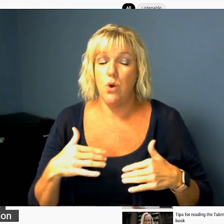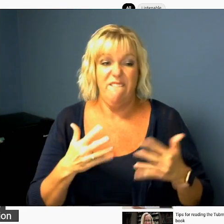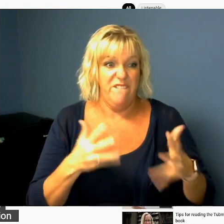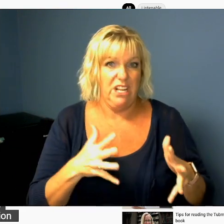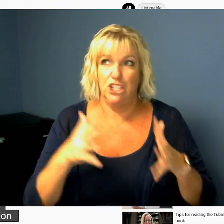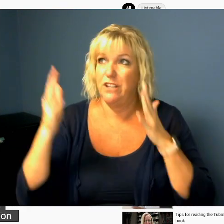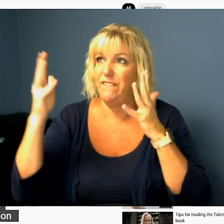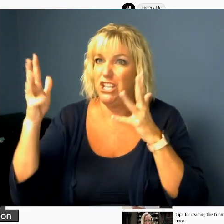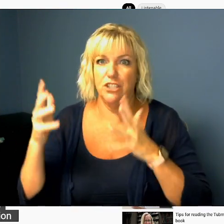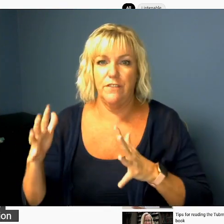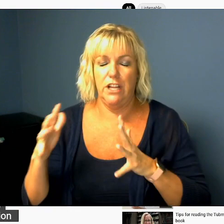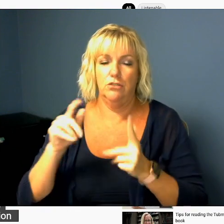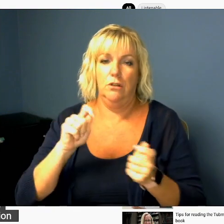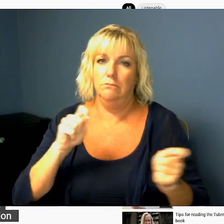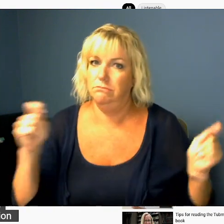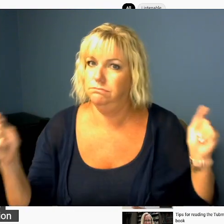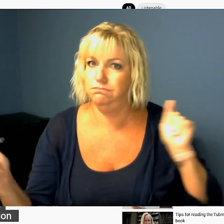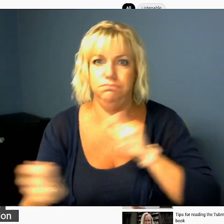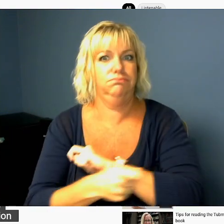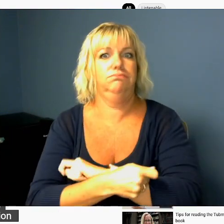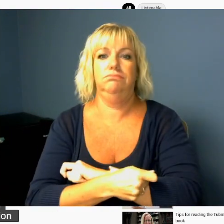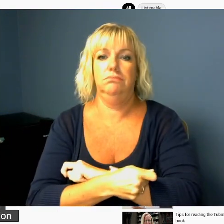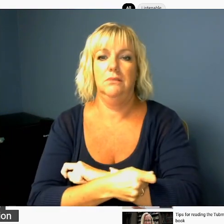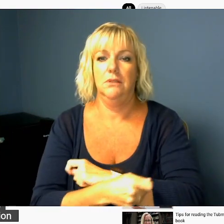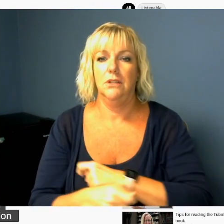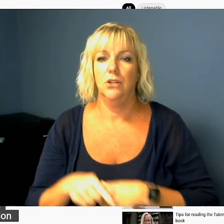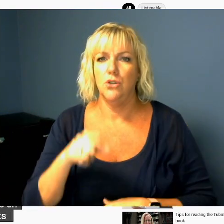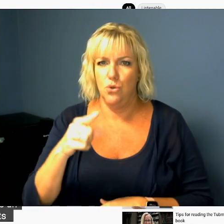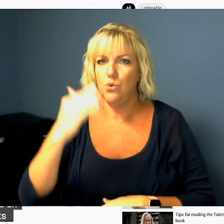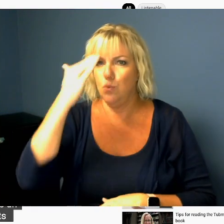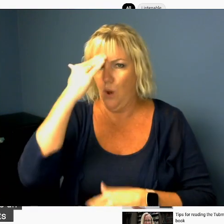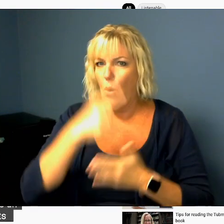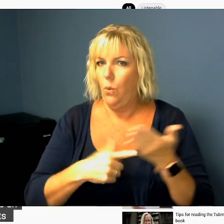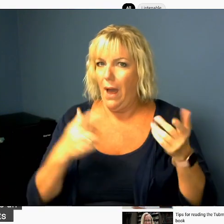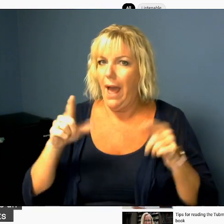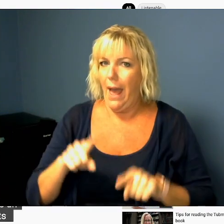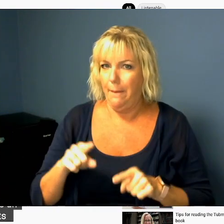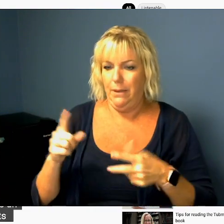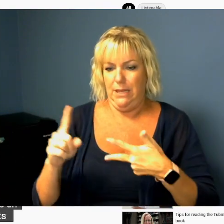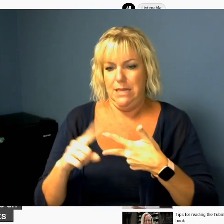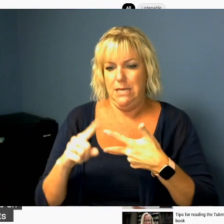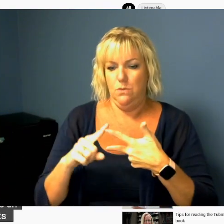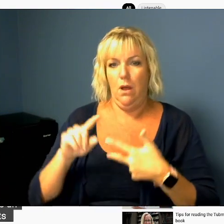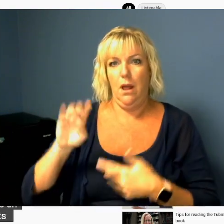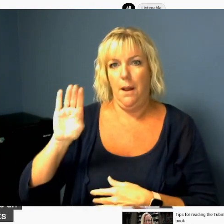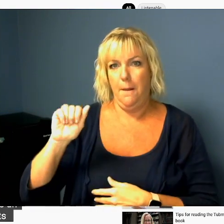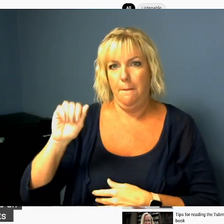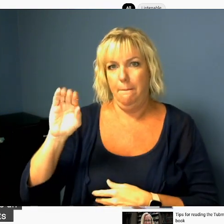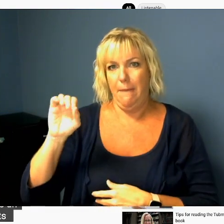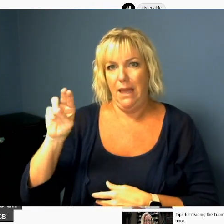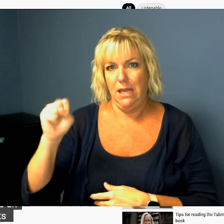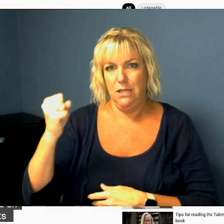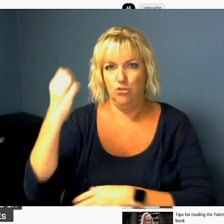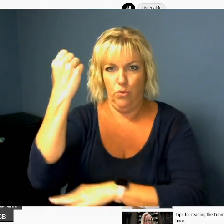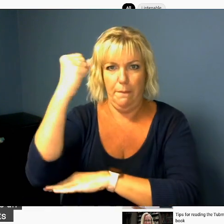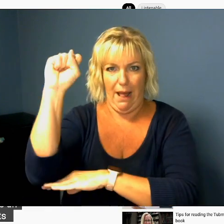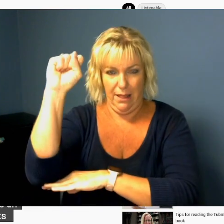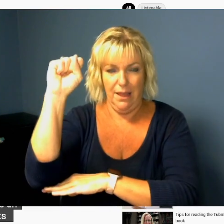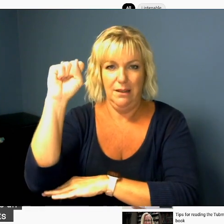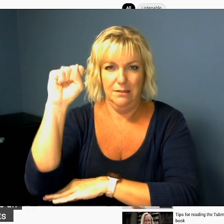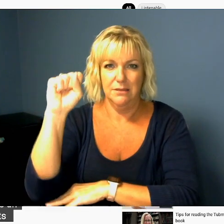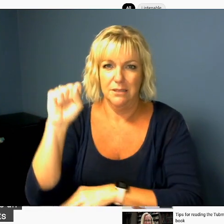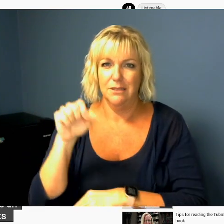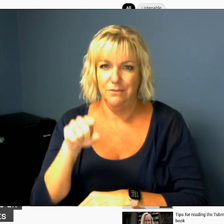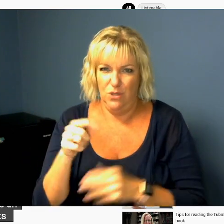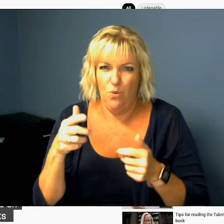shifts. So you already know the shift for Bacon's Rebellion, having completed the Servants to Slave